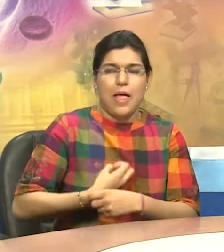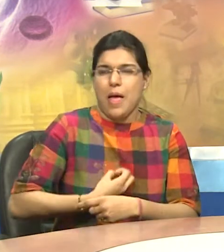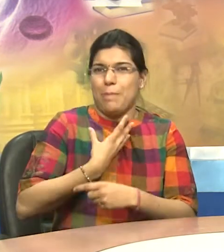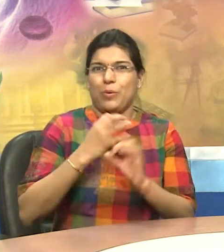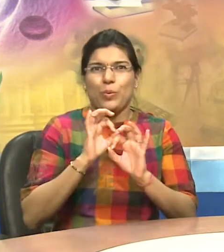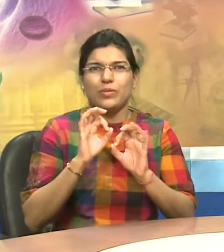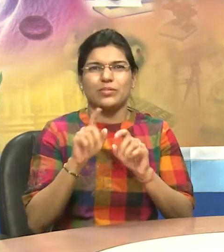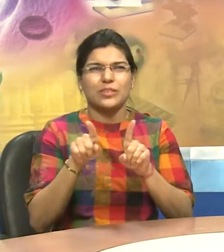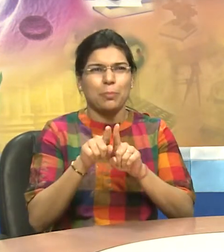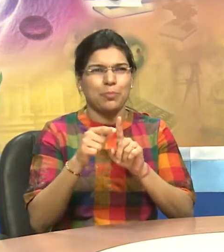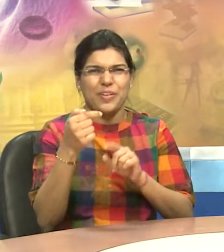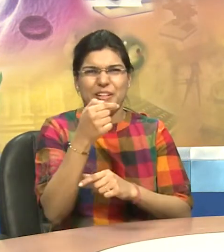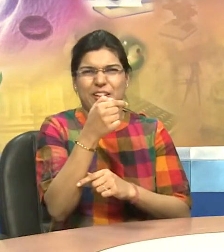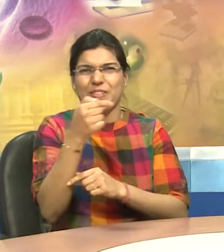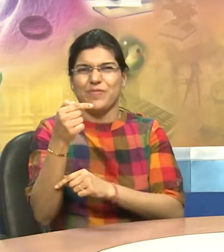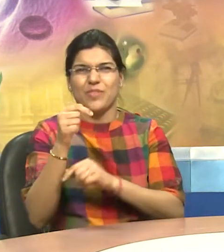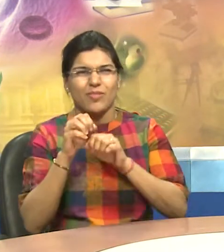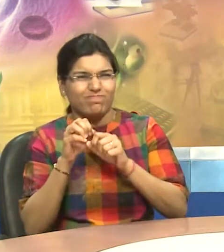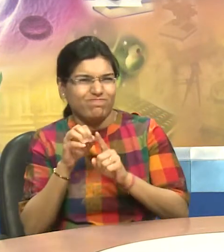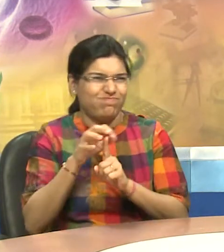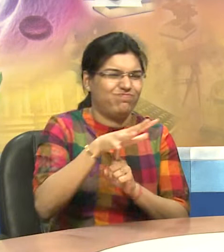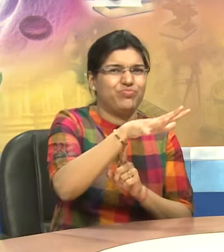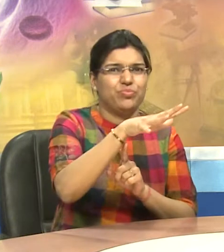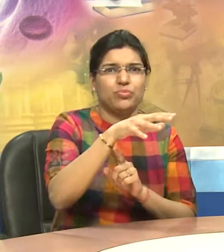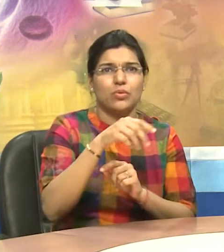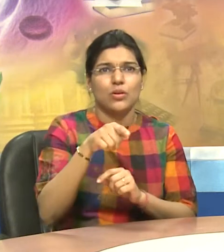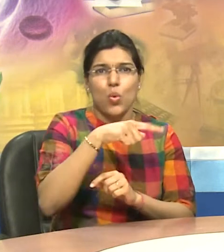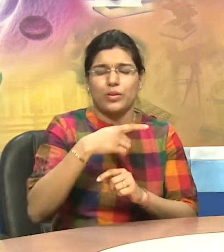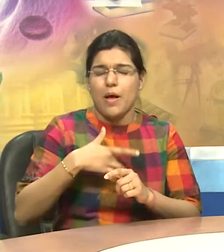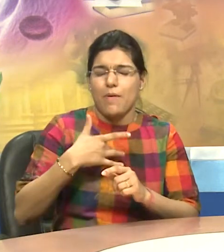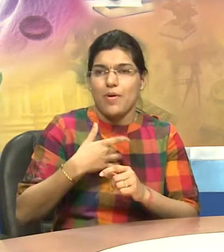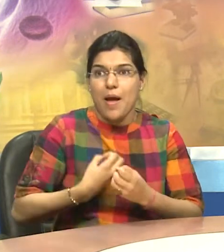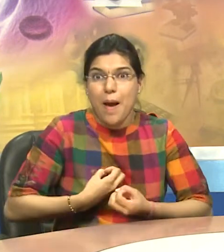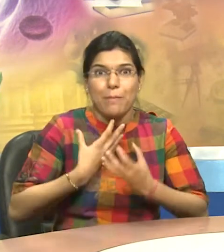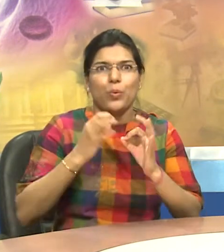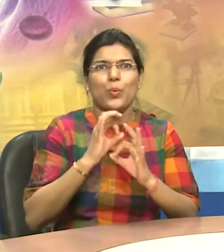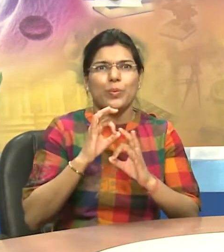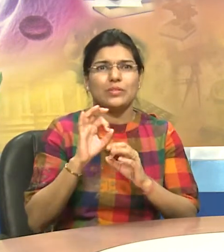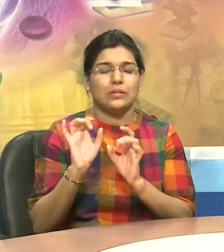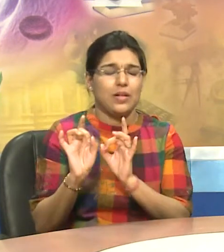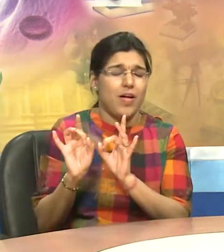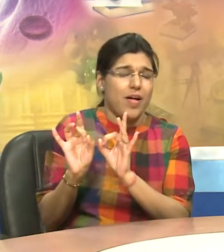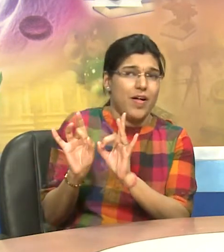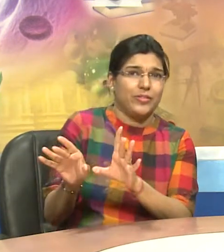As you all see, some sounds that won't make people happy and won't feel people